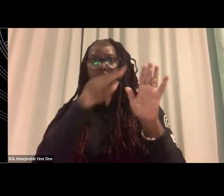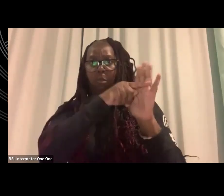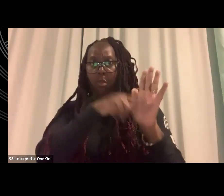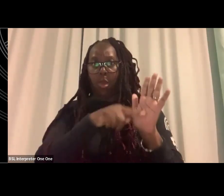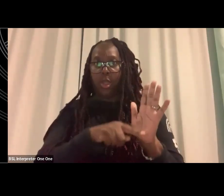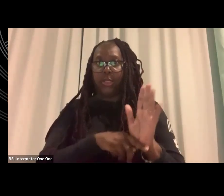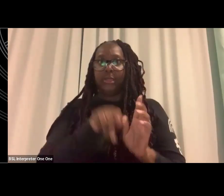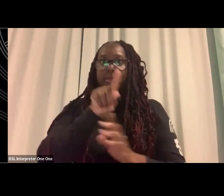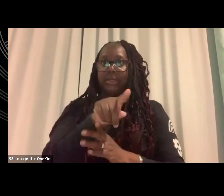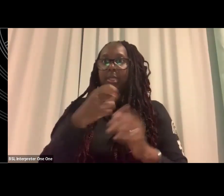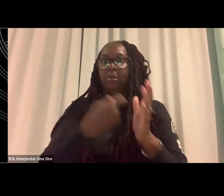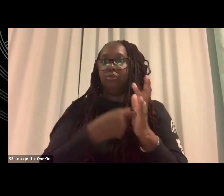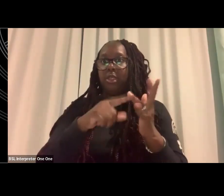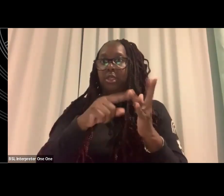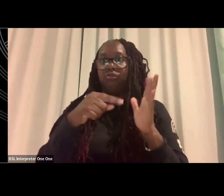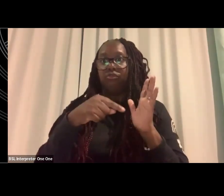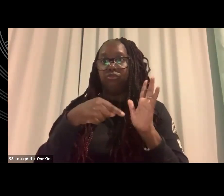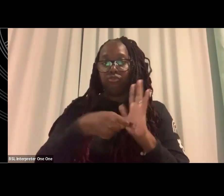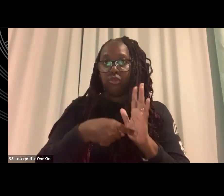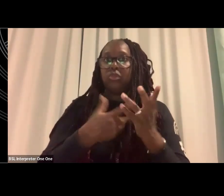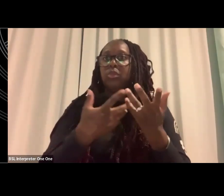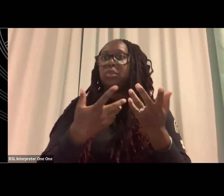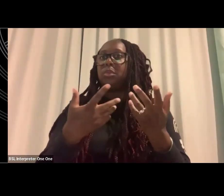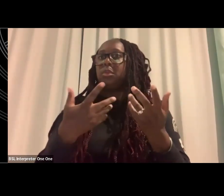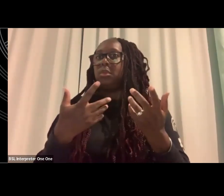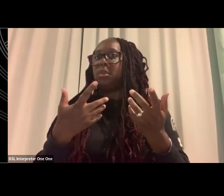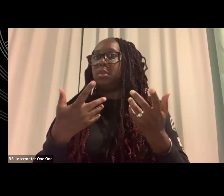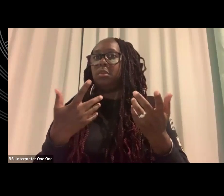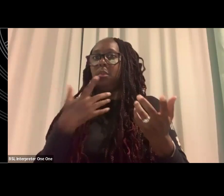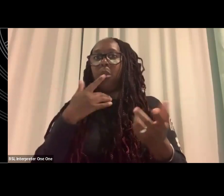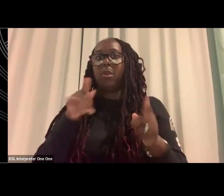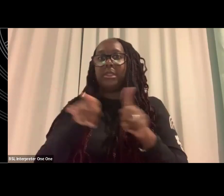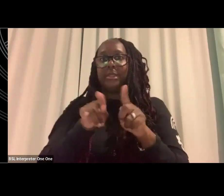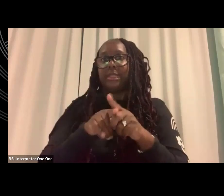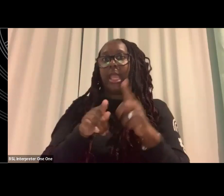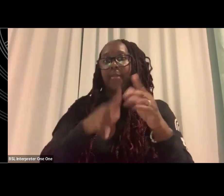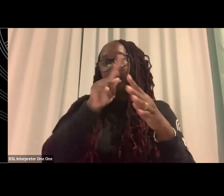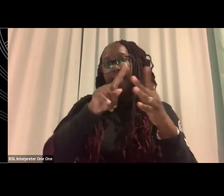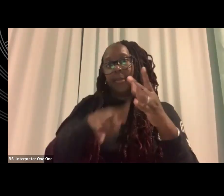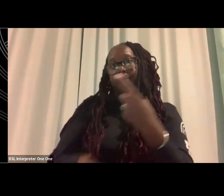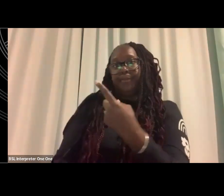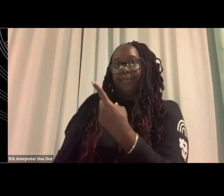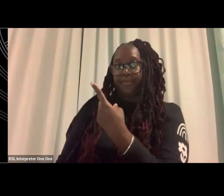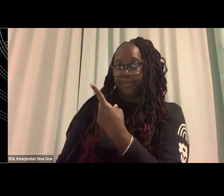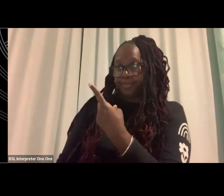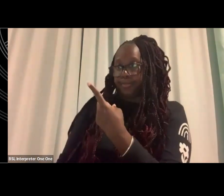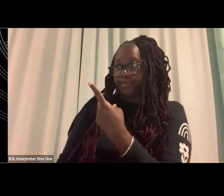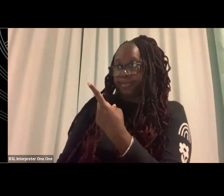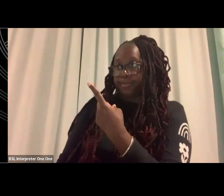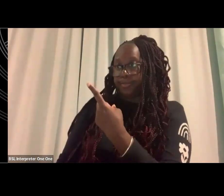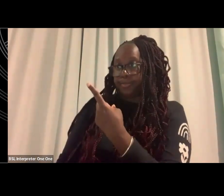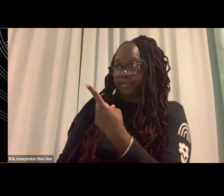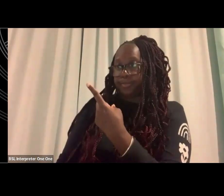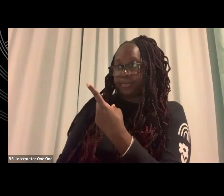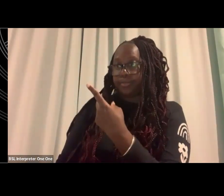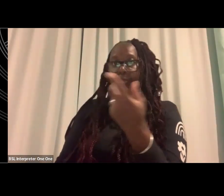root causes or upstream, the upstream-downstream continuum. And it does this through